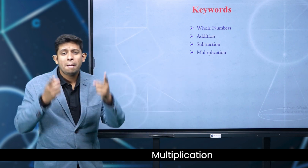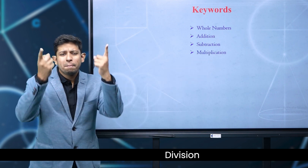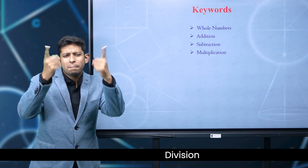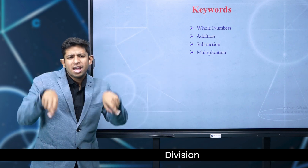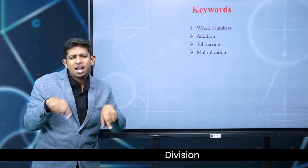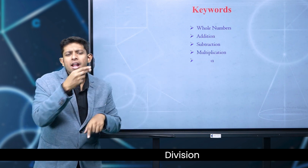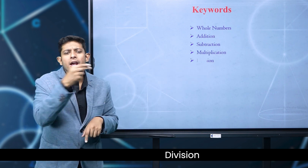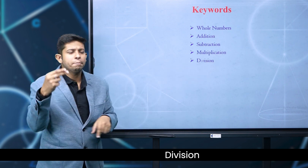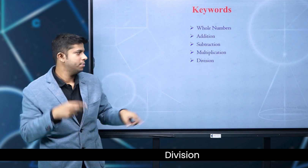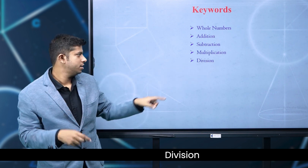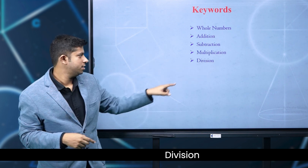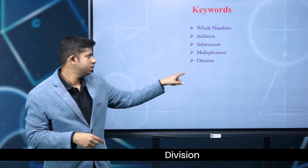division,